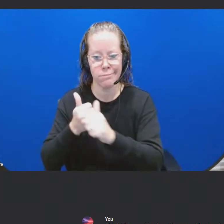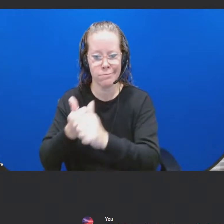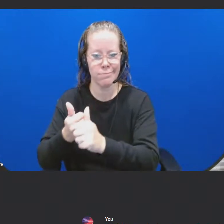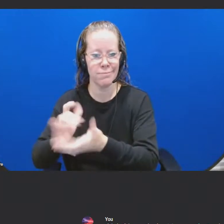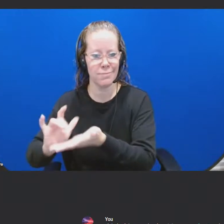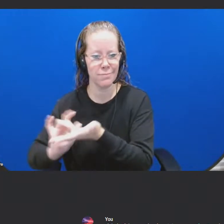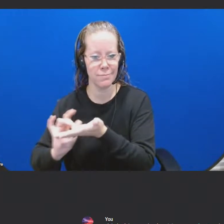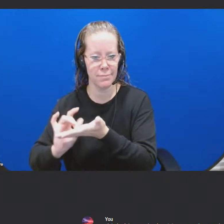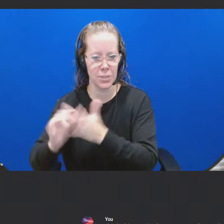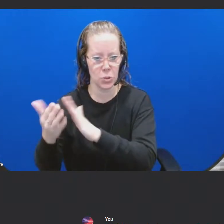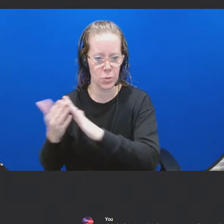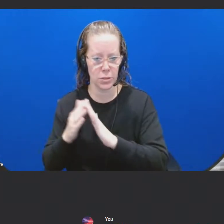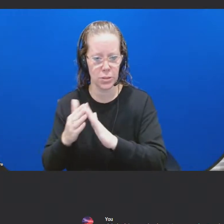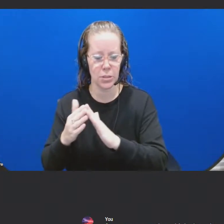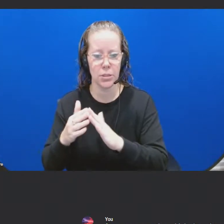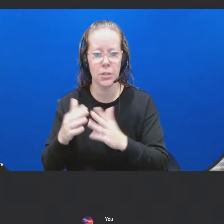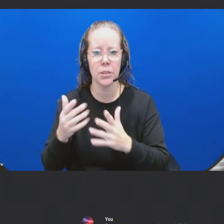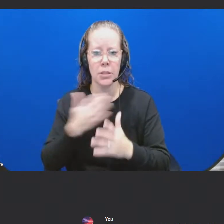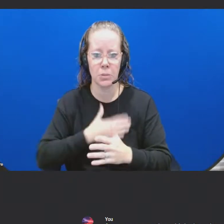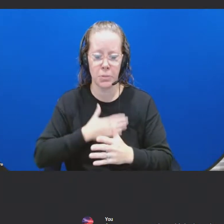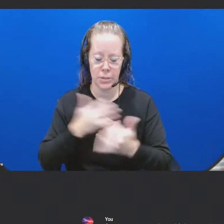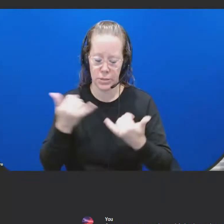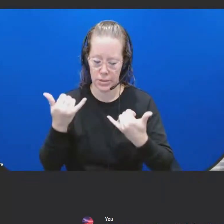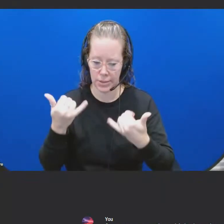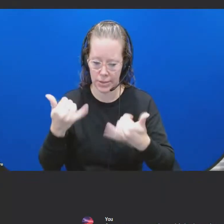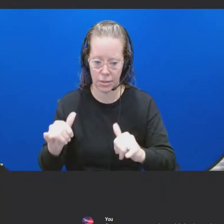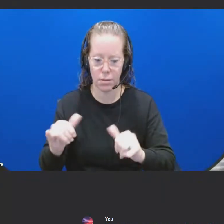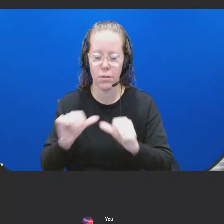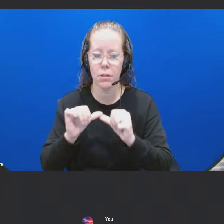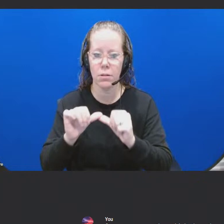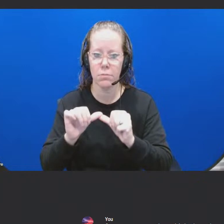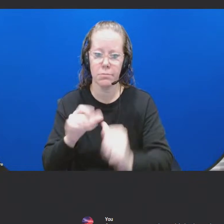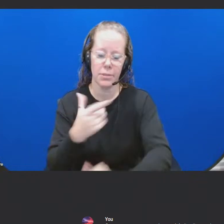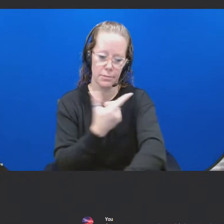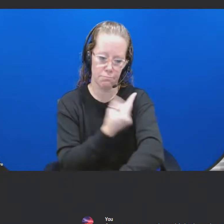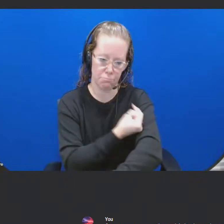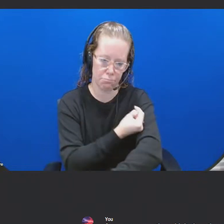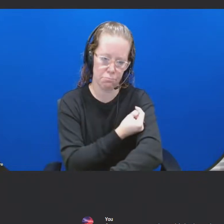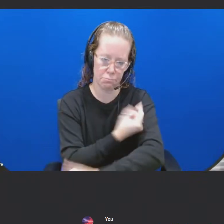advised that people continue to get their necessary vaccinations.